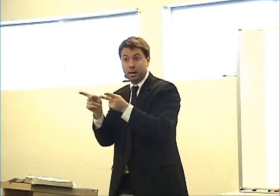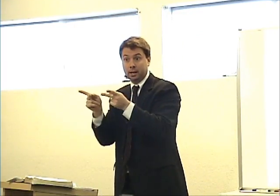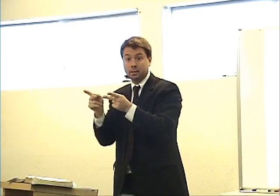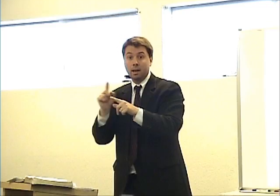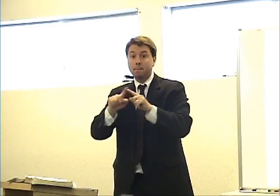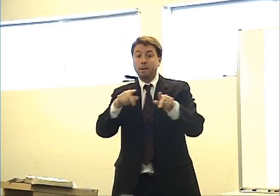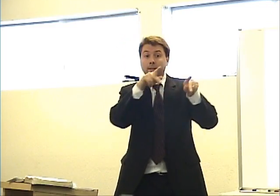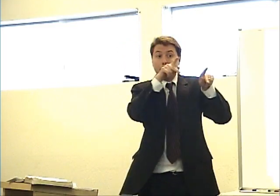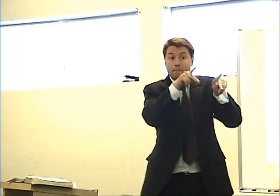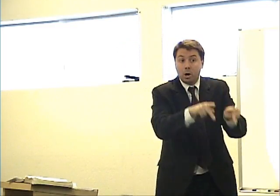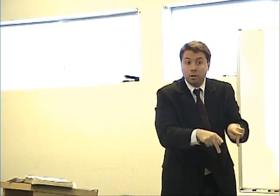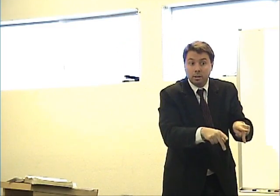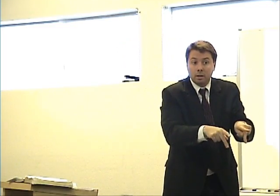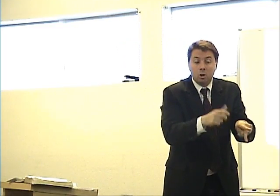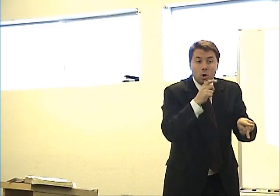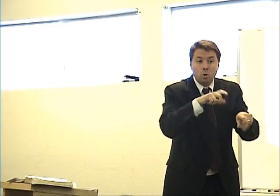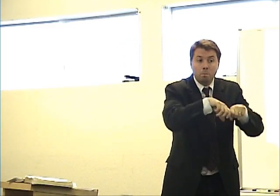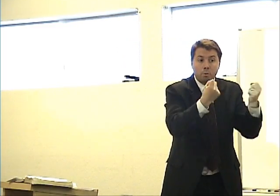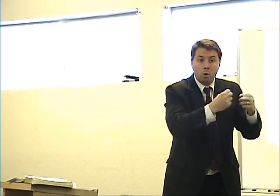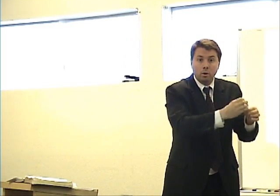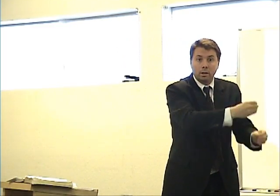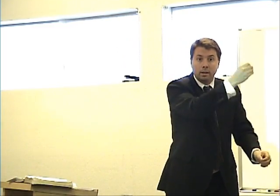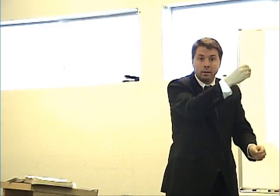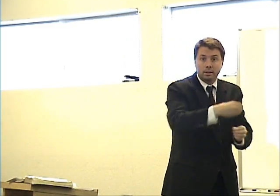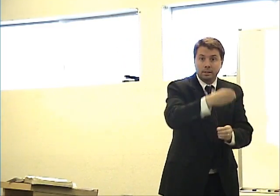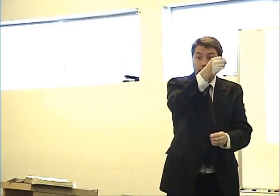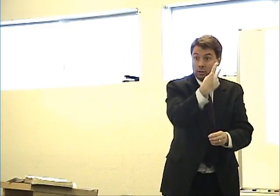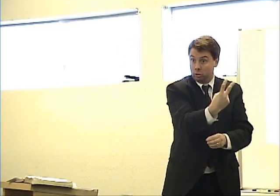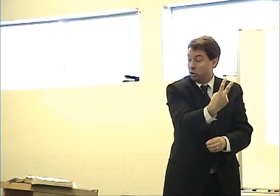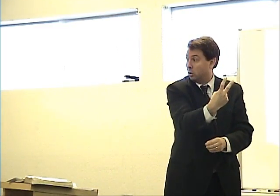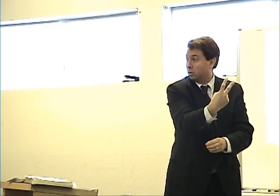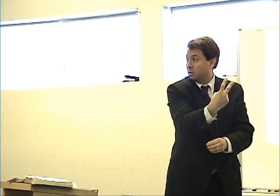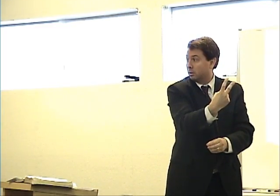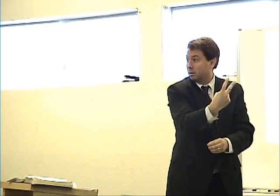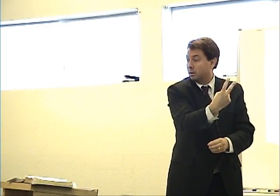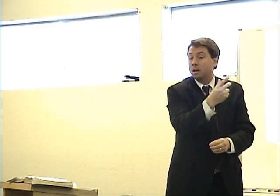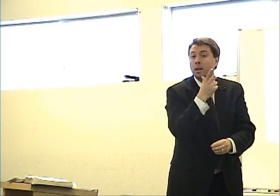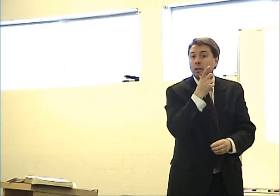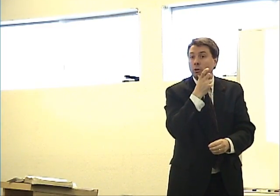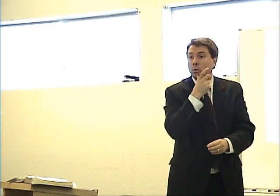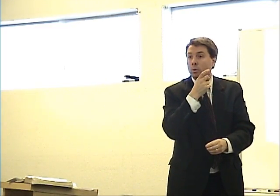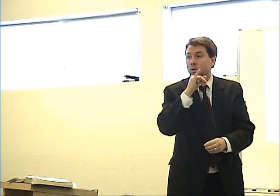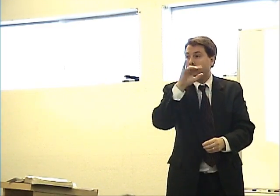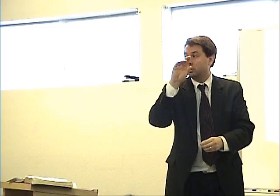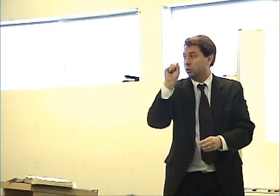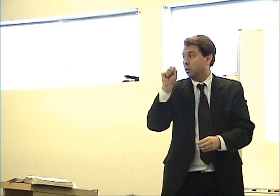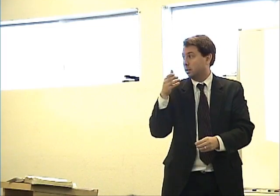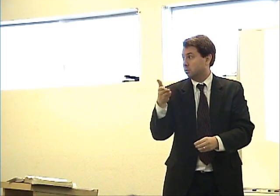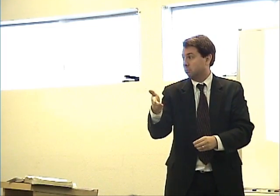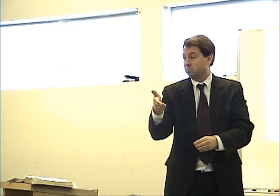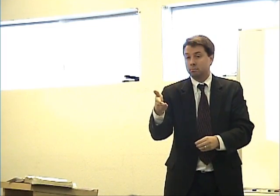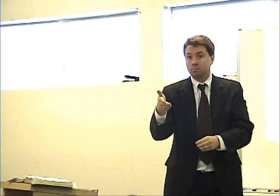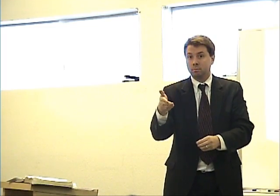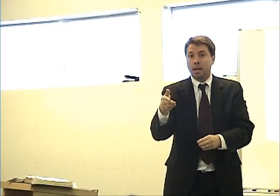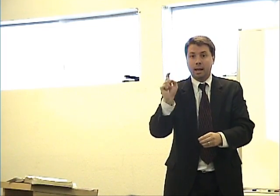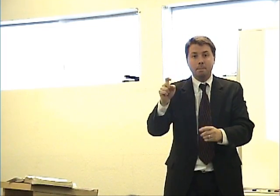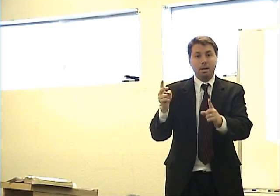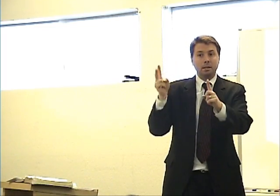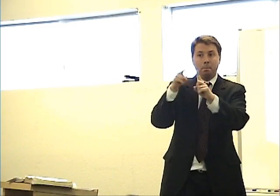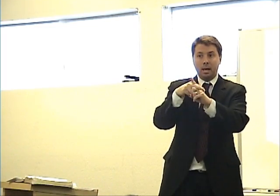place. But the person who broke the sticks too is who? And he must apply